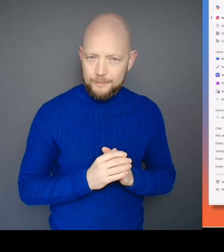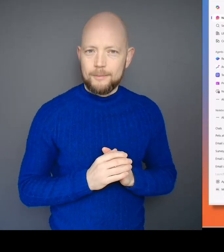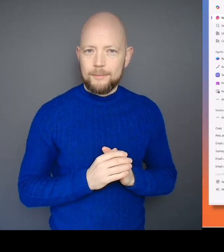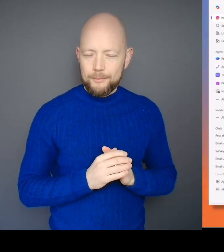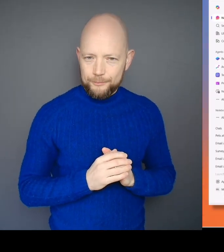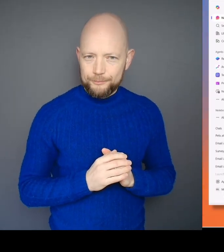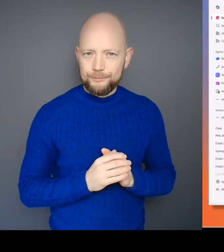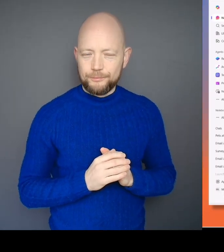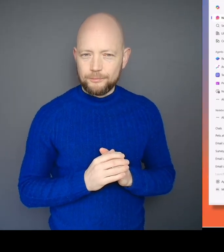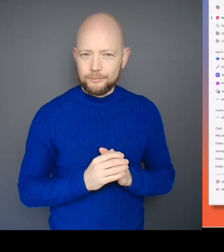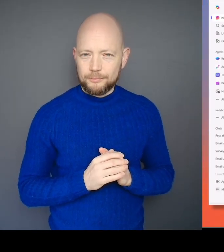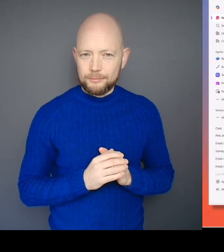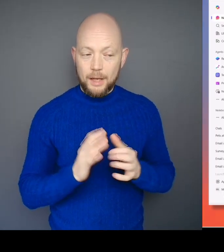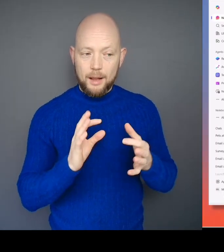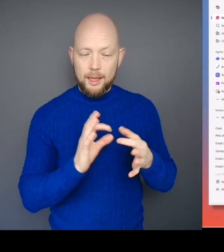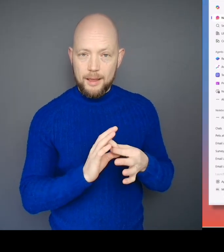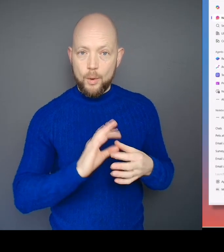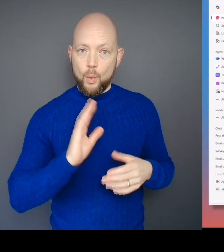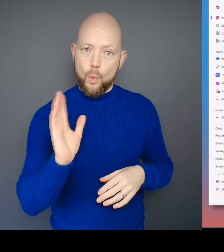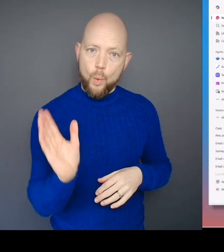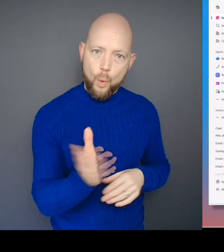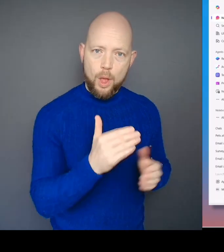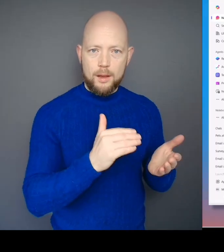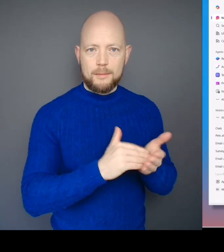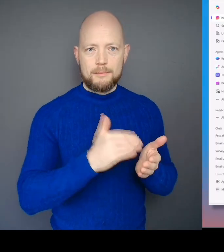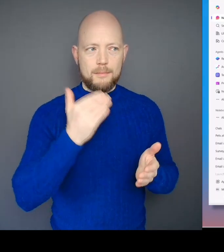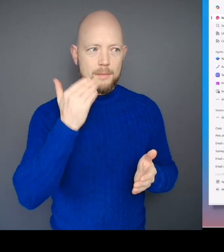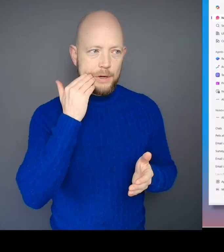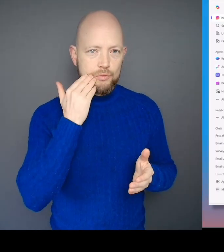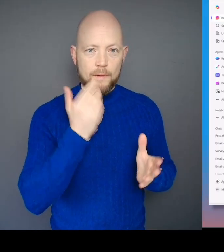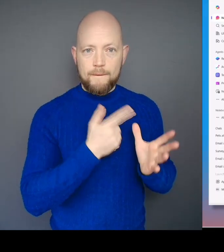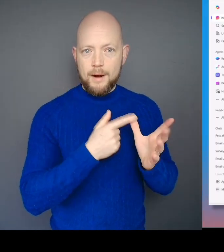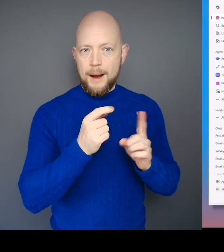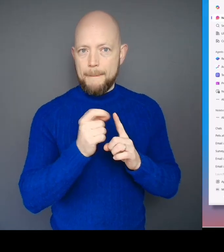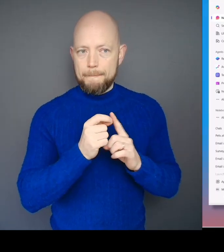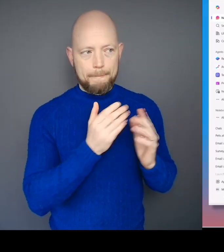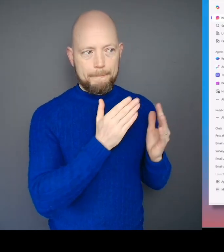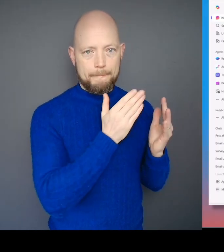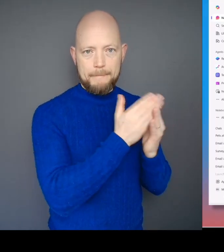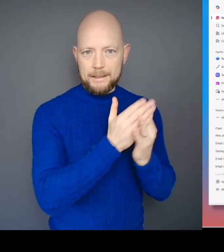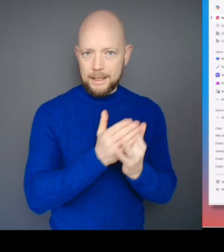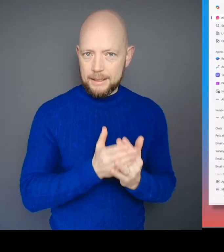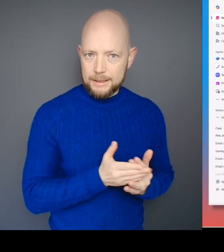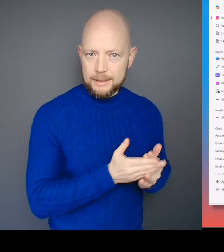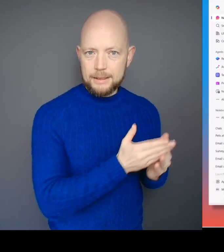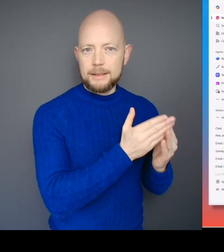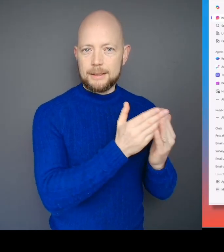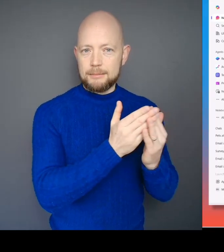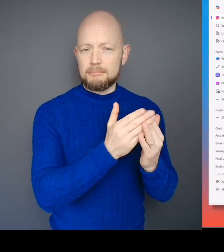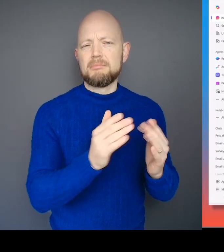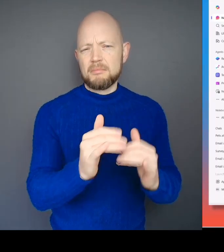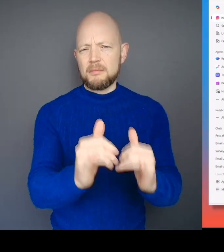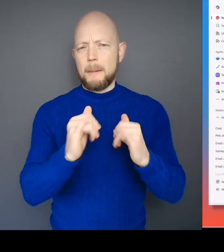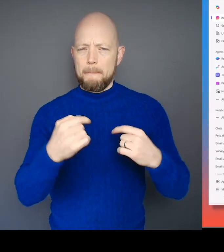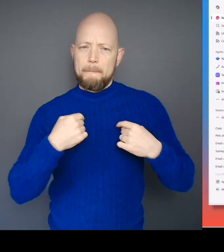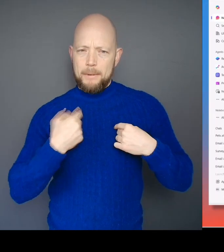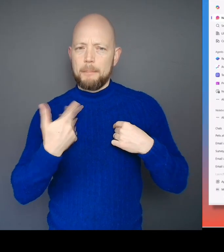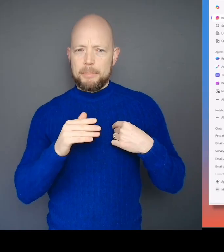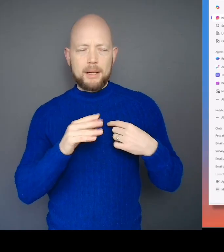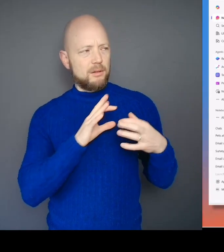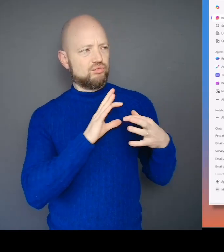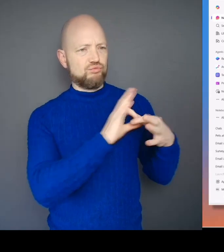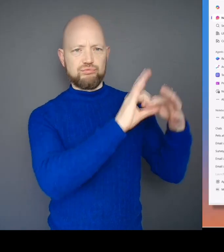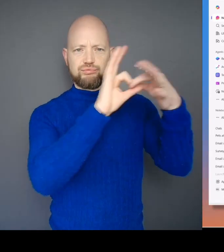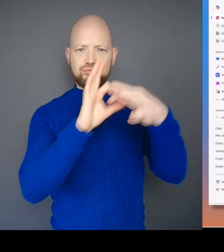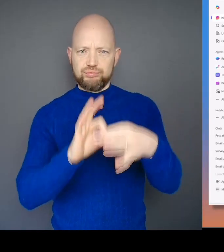is working within all of that Microsoft 365 access that you have as the logged in user. I have access through Copilot